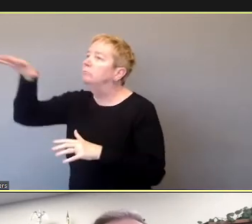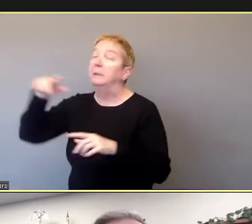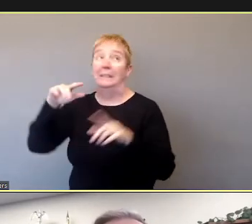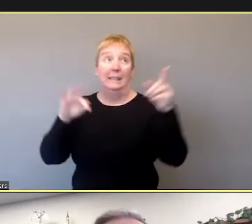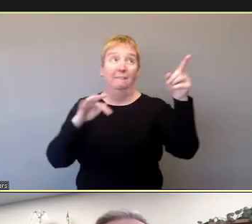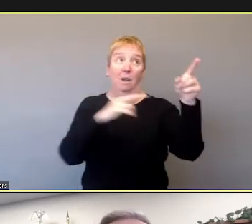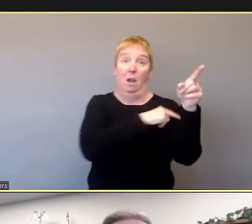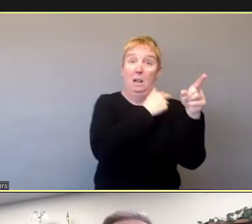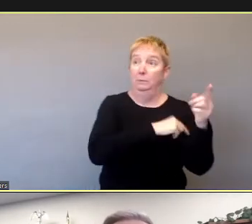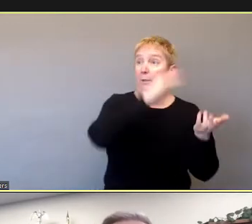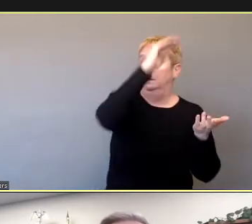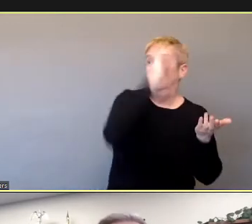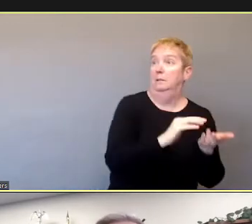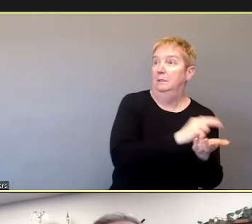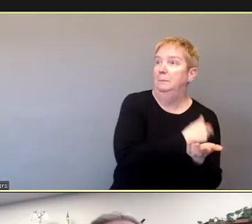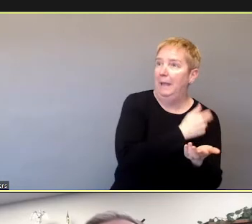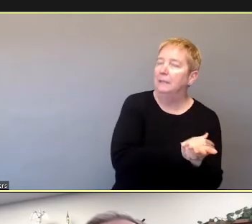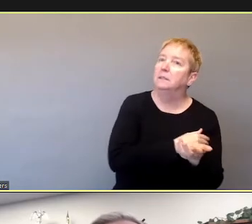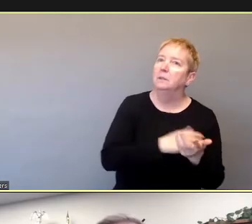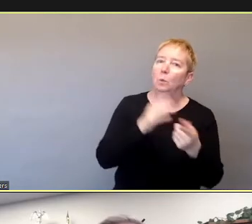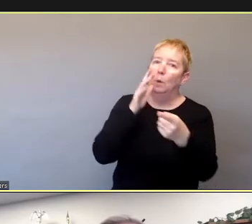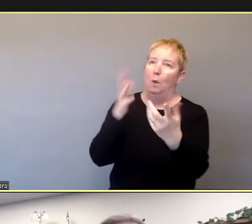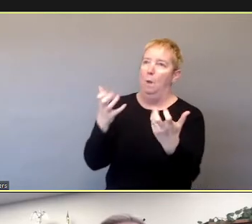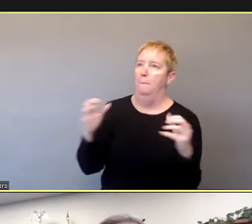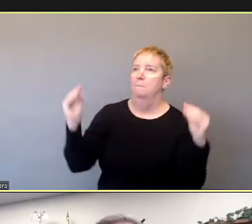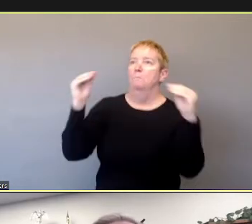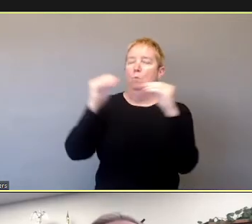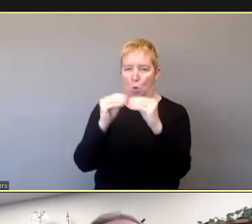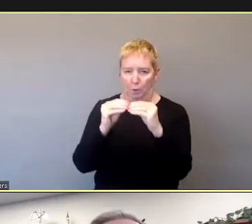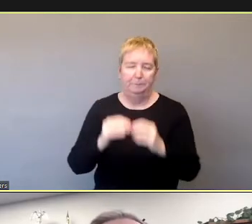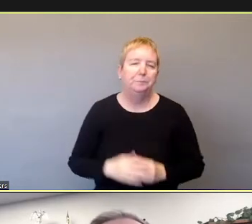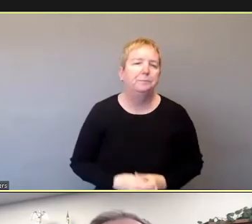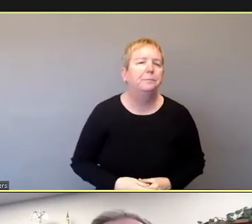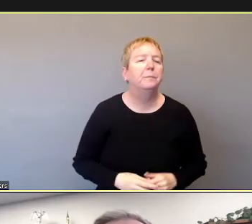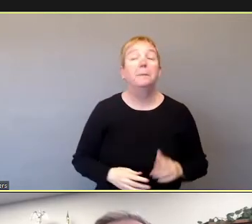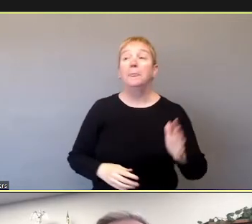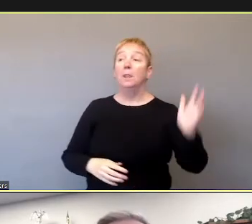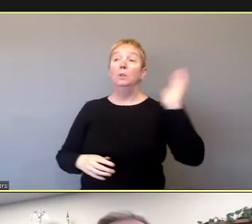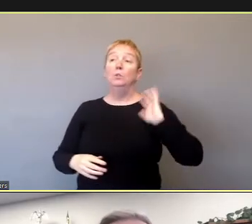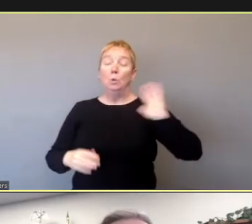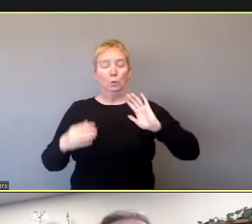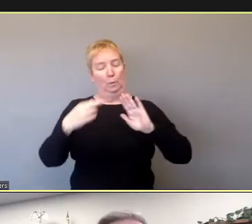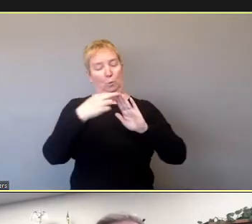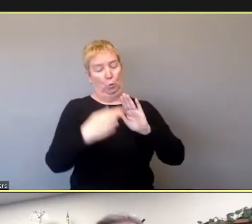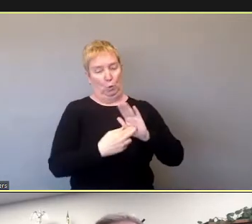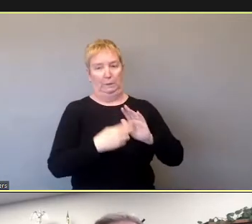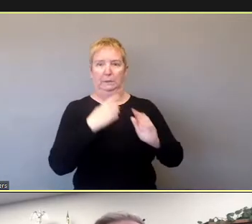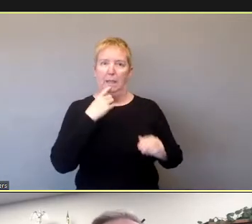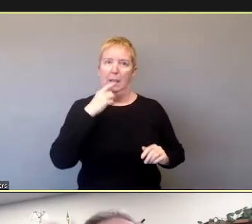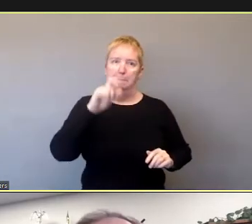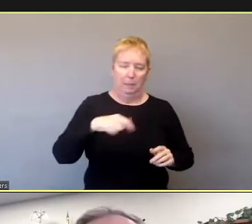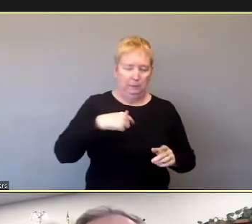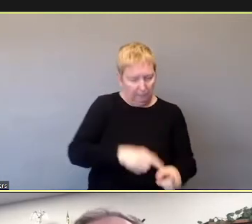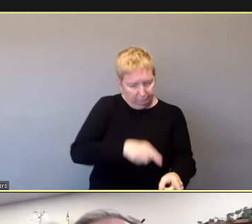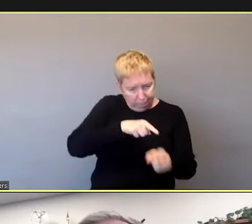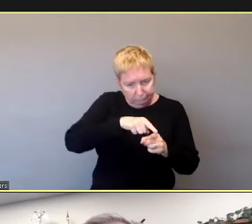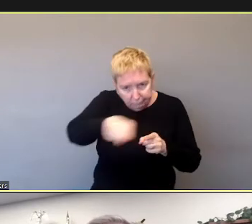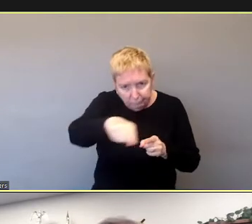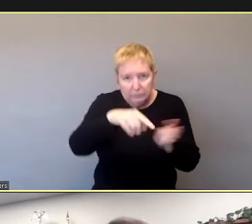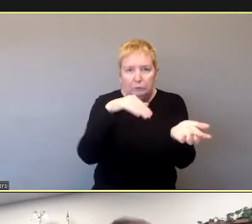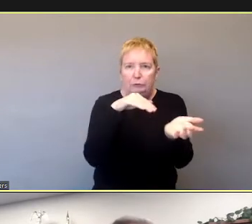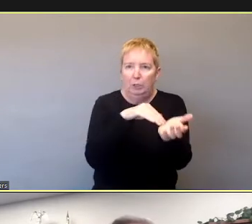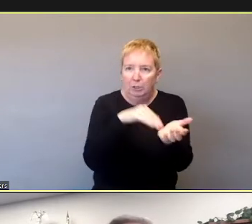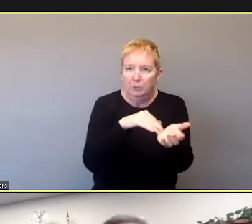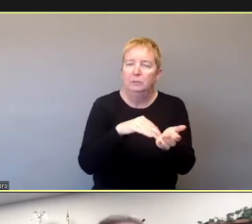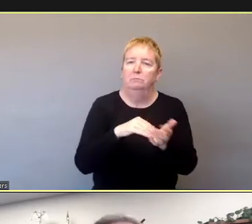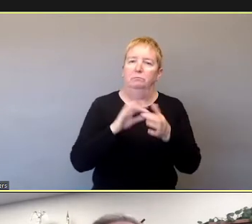initially you had to be an oncologist or a transplant surgeon or a rheumatologist to prescribe this. But of course, there are lots of people